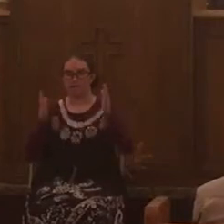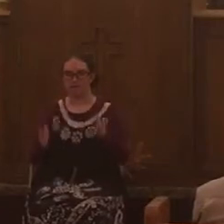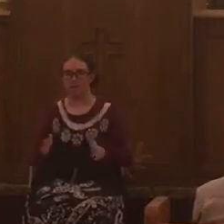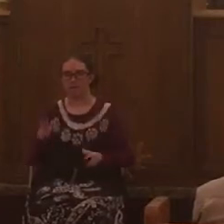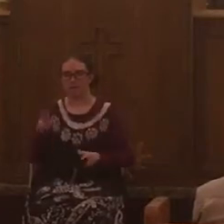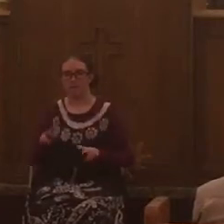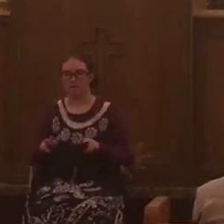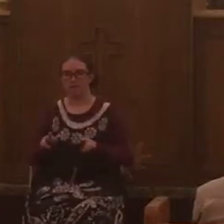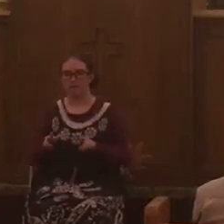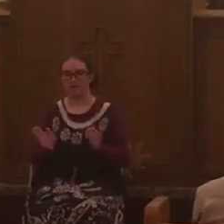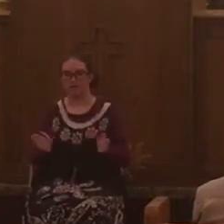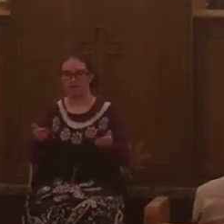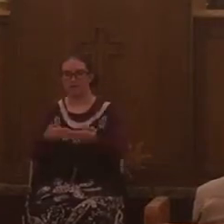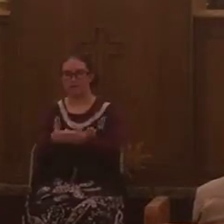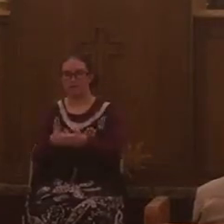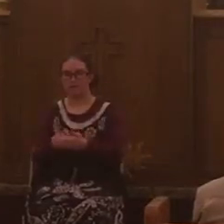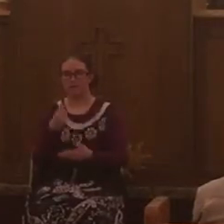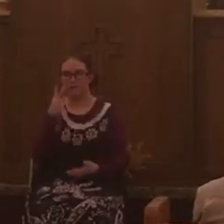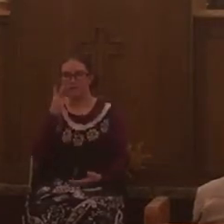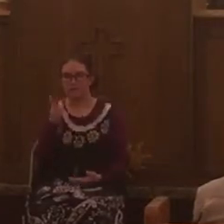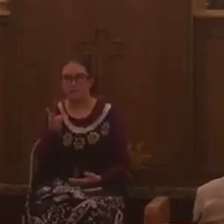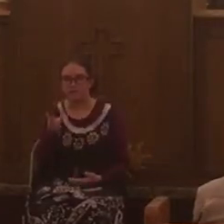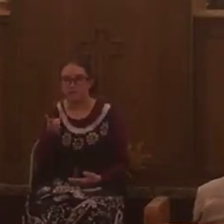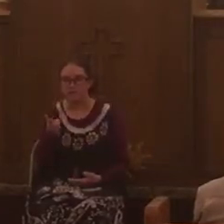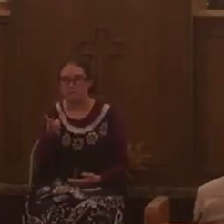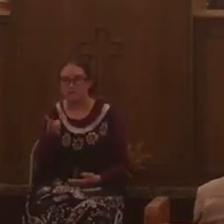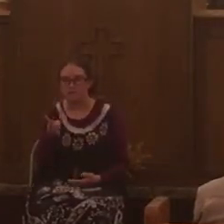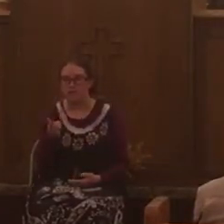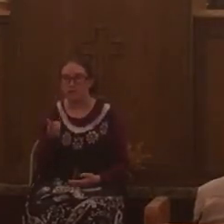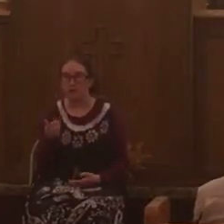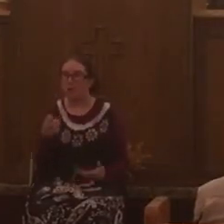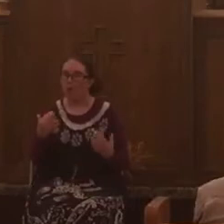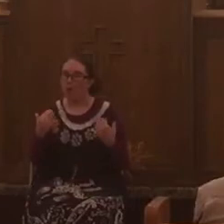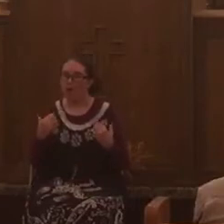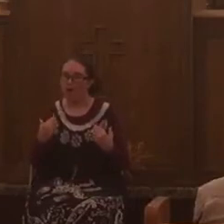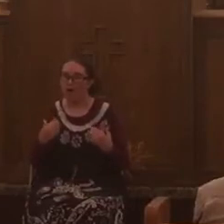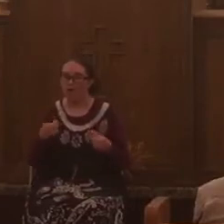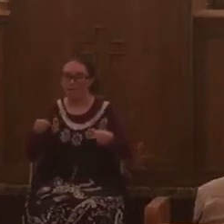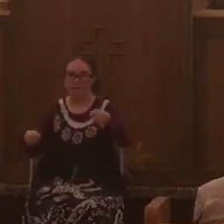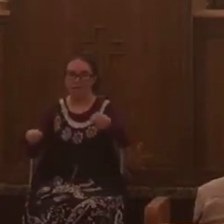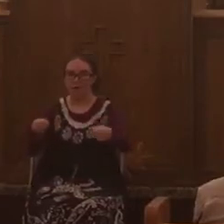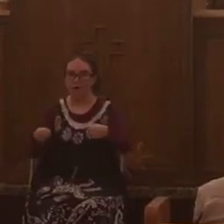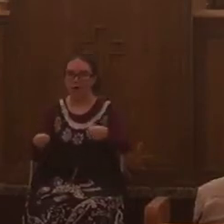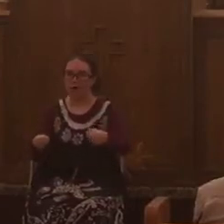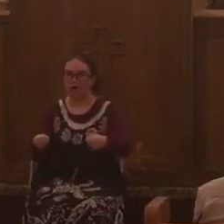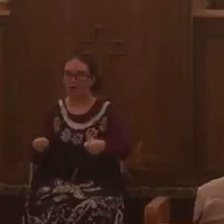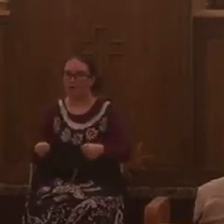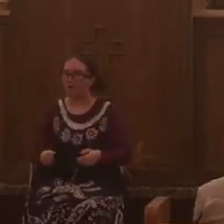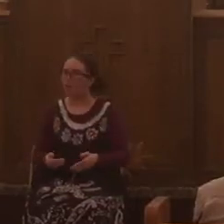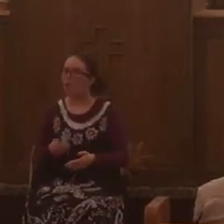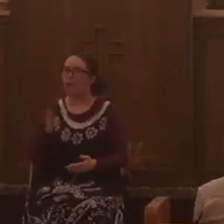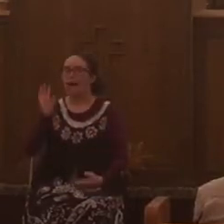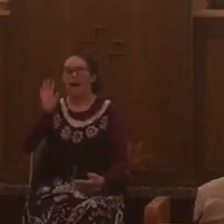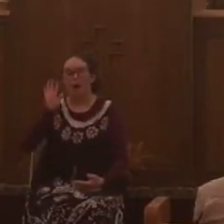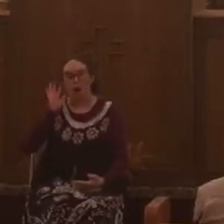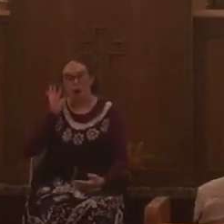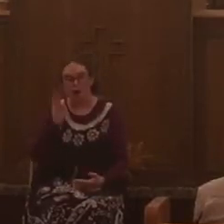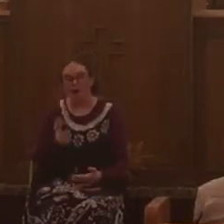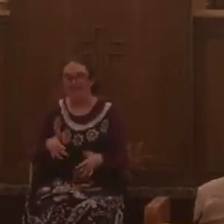in their life. And now they're praying in the Spirit. For 3 solid hours, they were praying. And can I tell you what